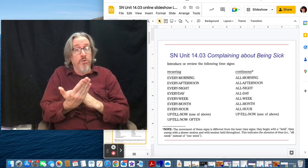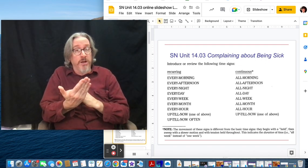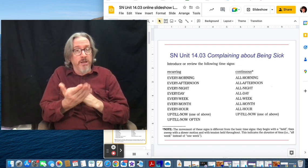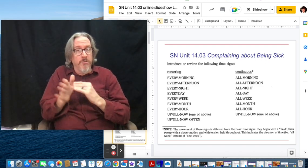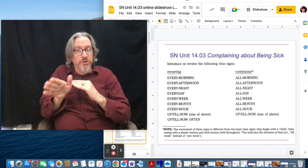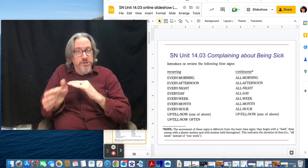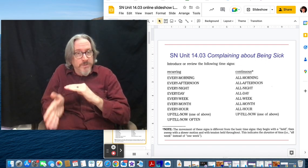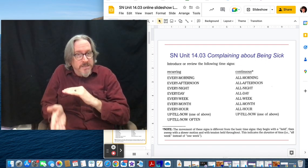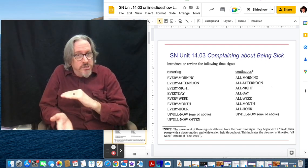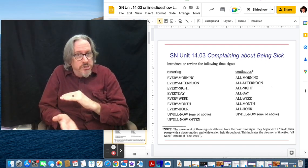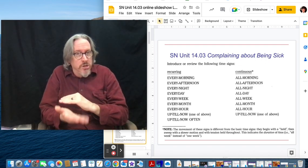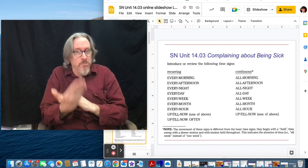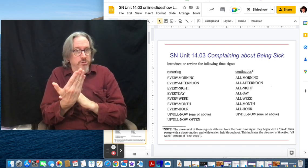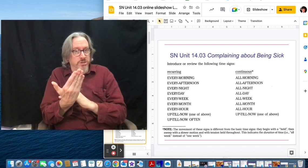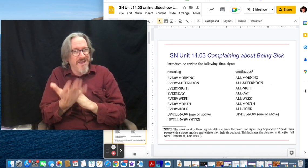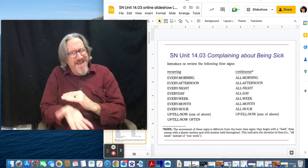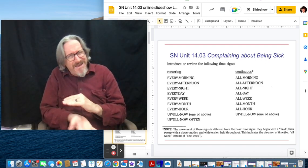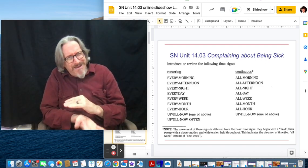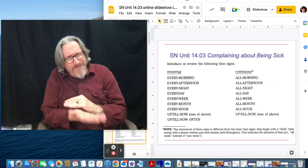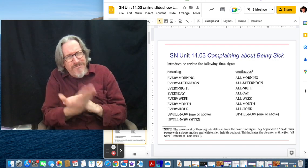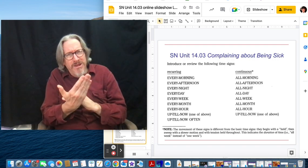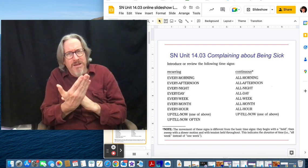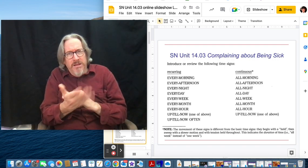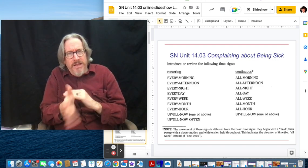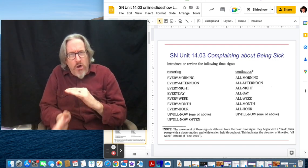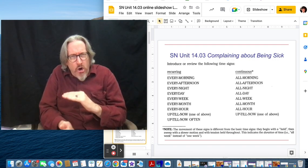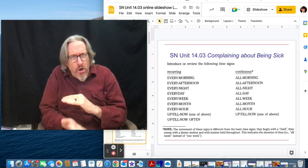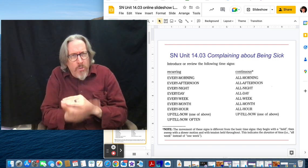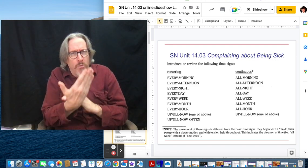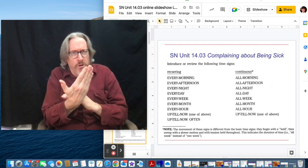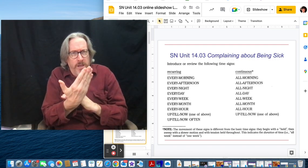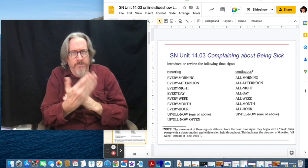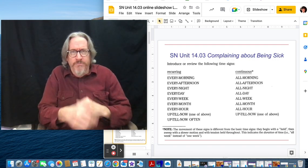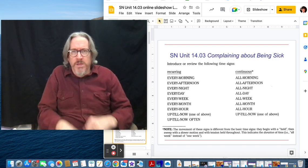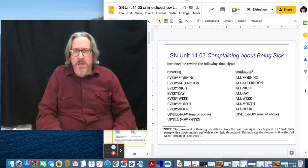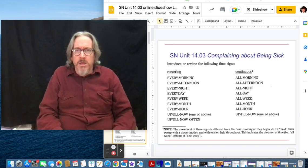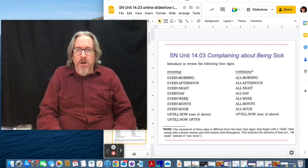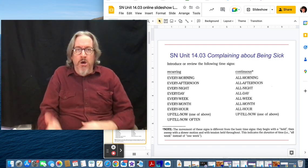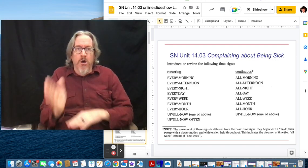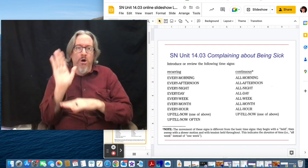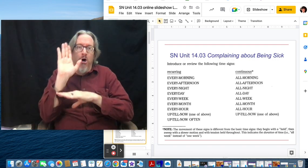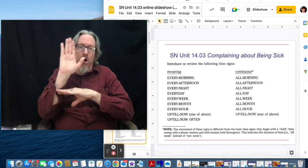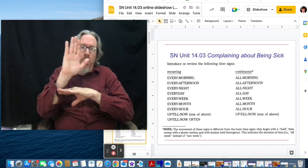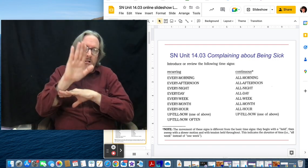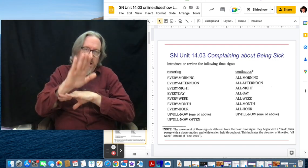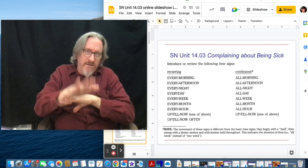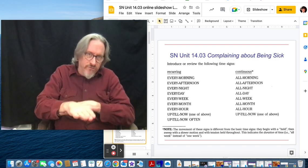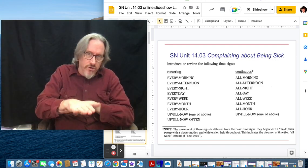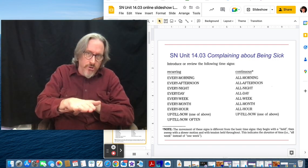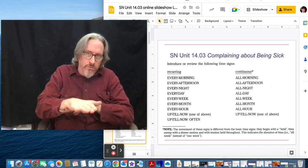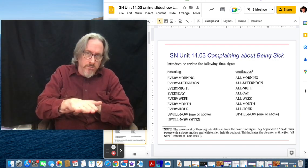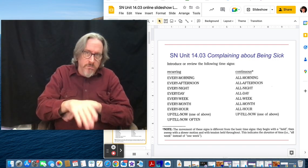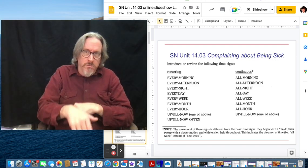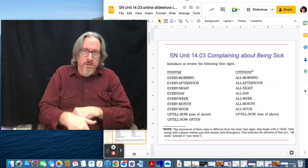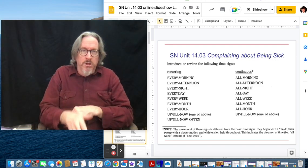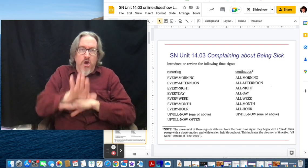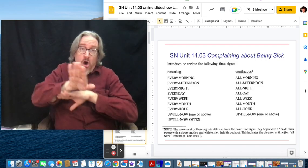signing morning, you're just doing it in slow motion. Like all morning, all